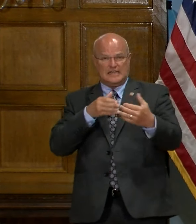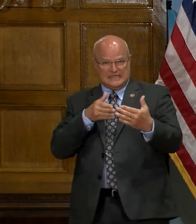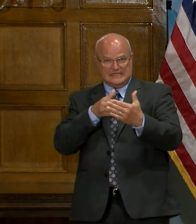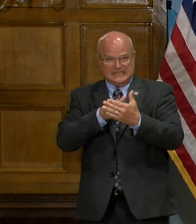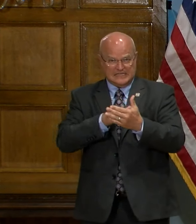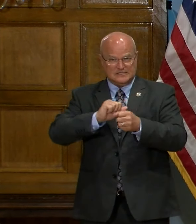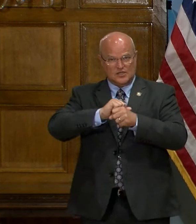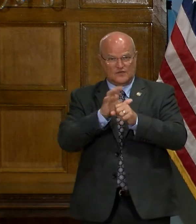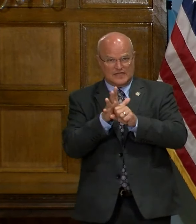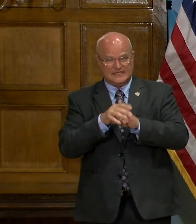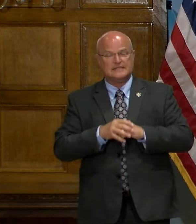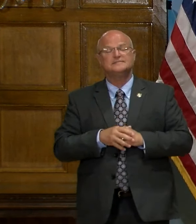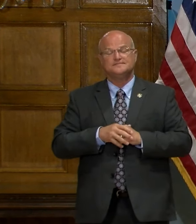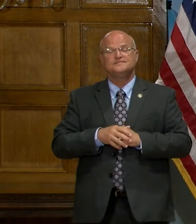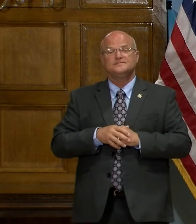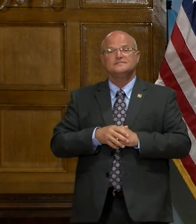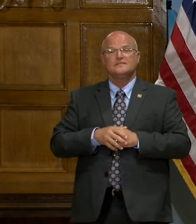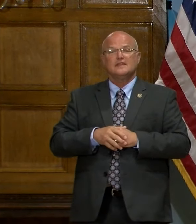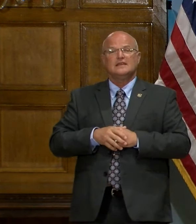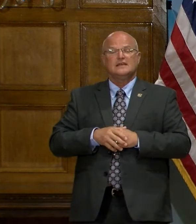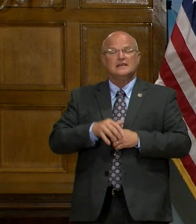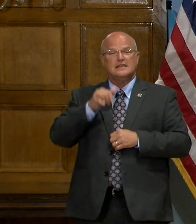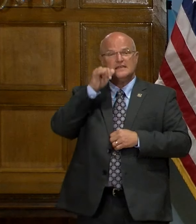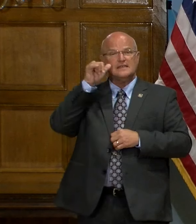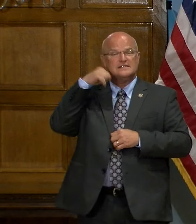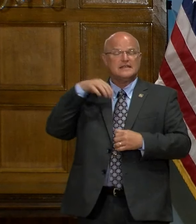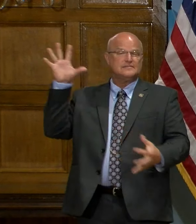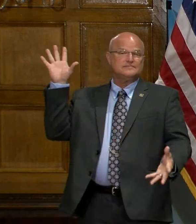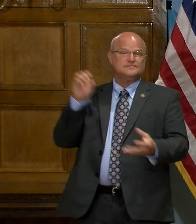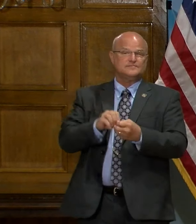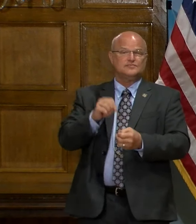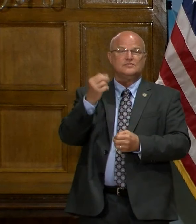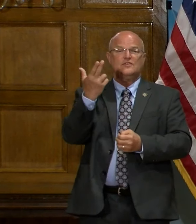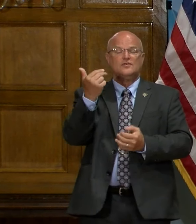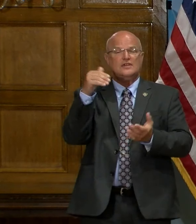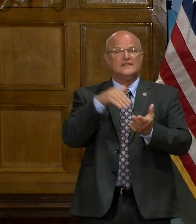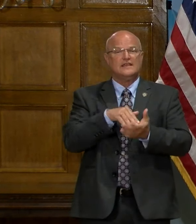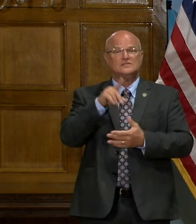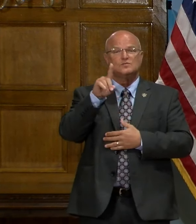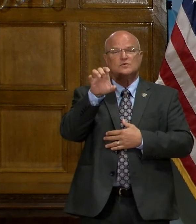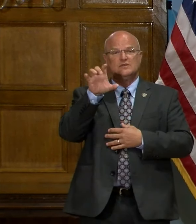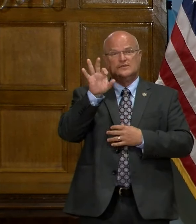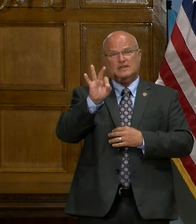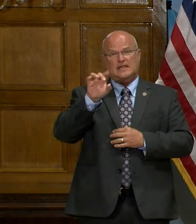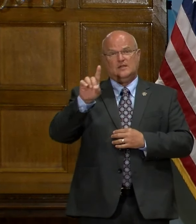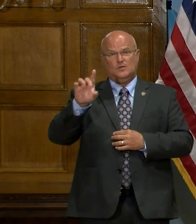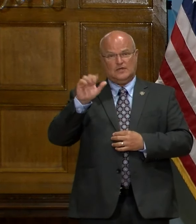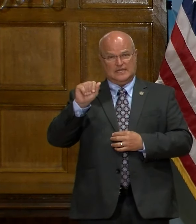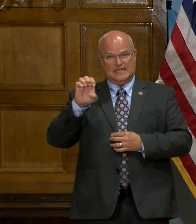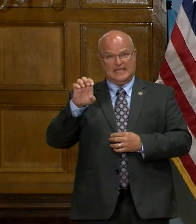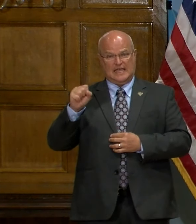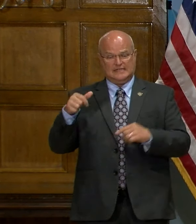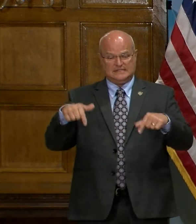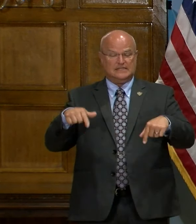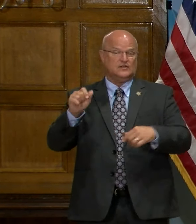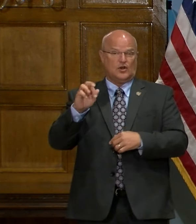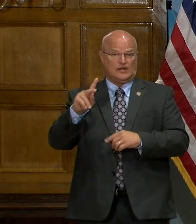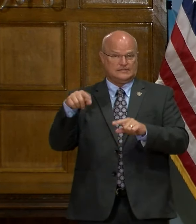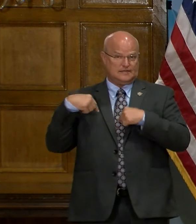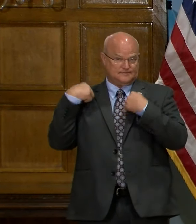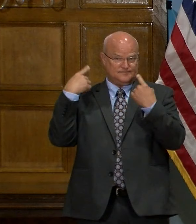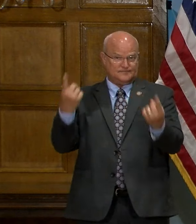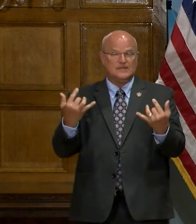COVID-19. Yesterday, we had 13,191 cases here in